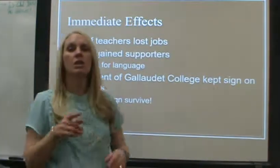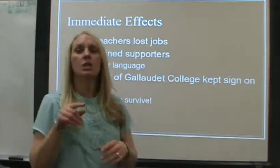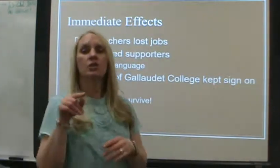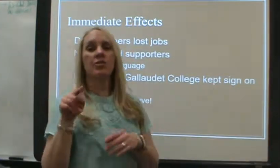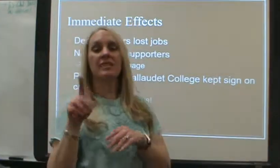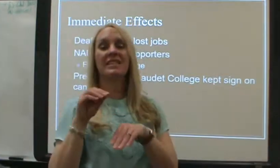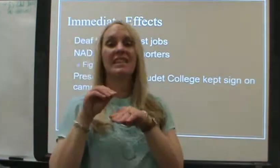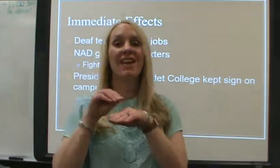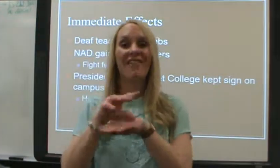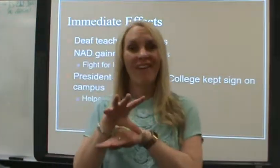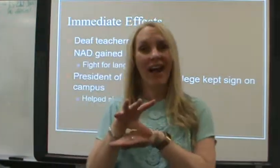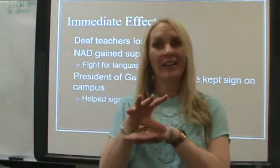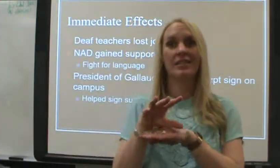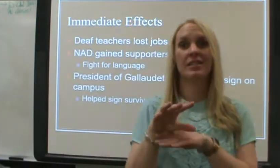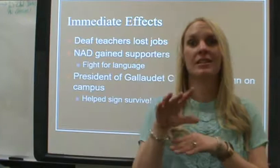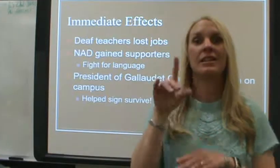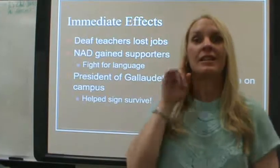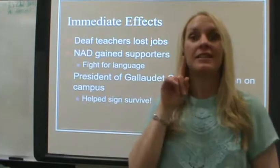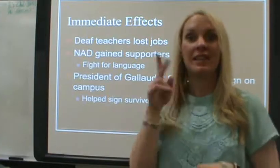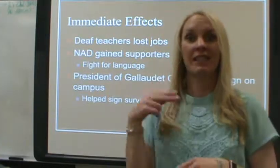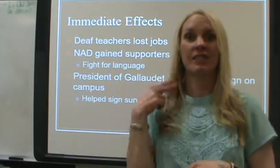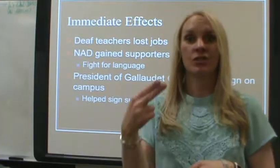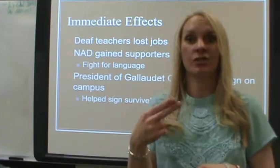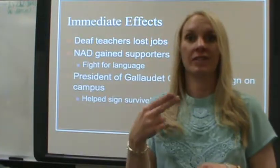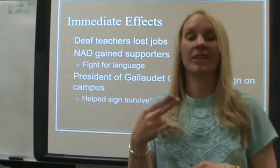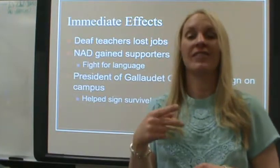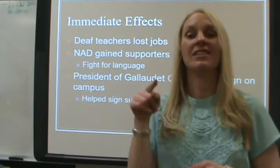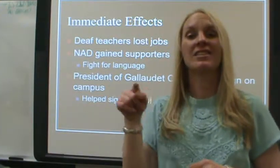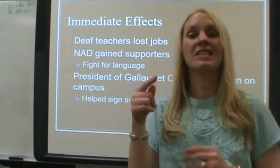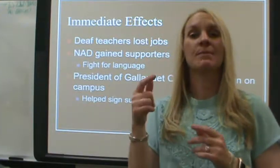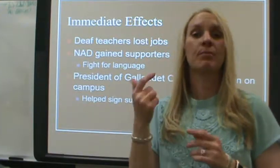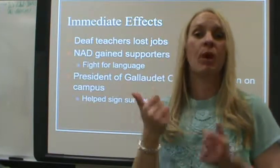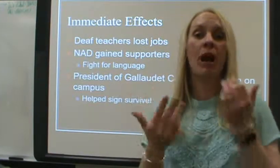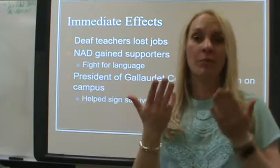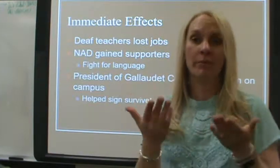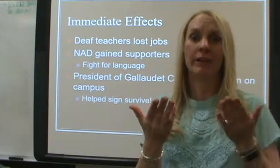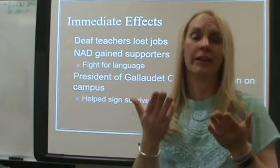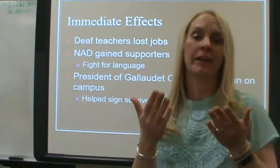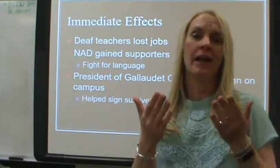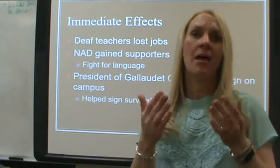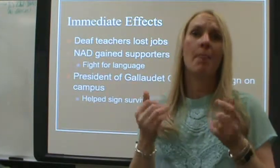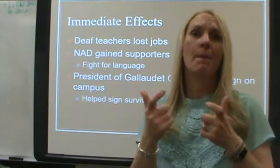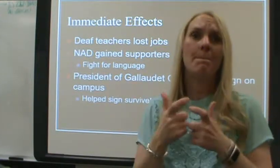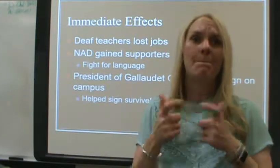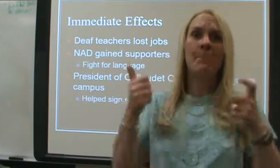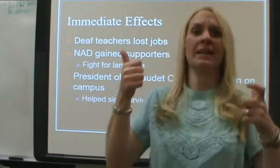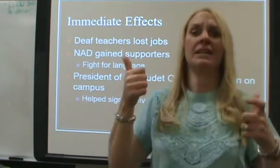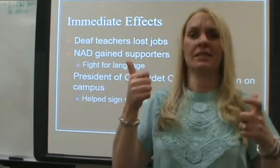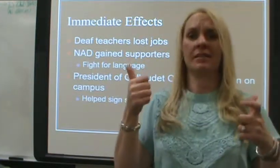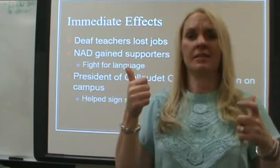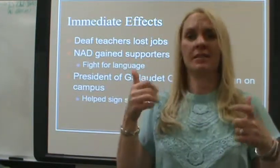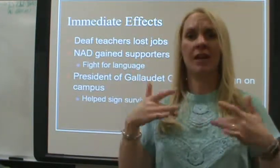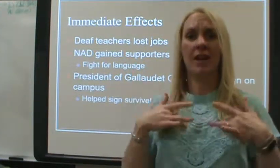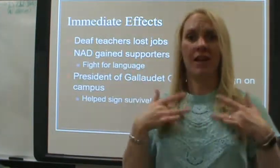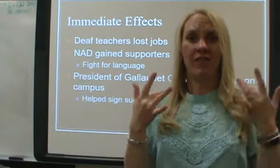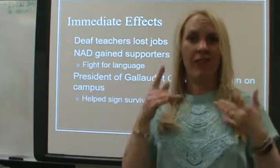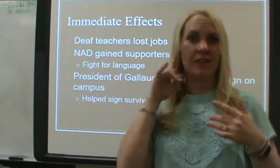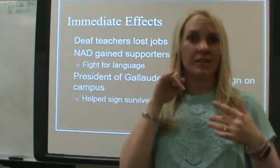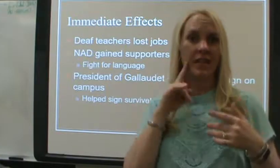So this did affect deaf history. In fact, this is probably the biggest event in